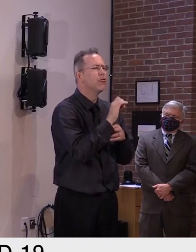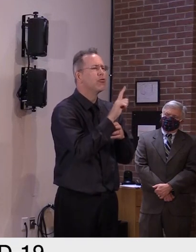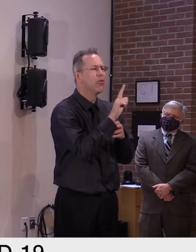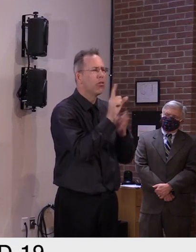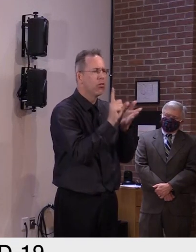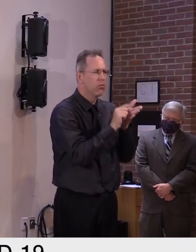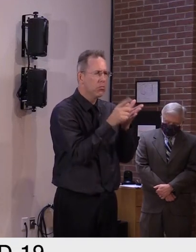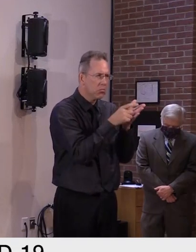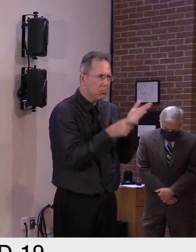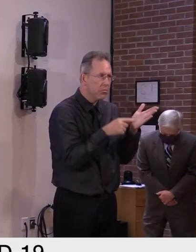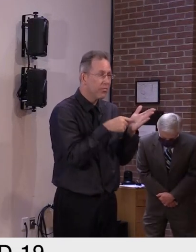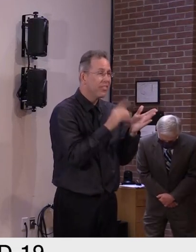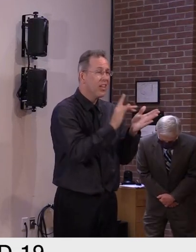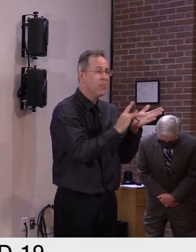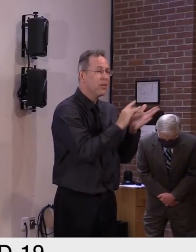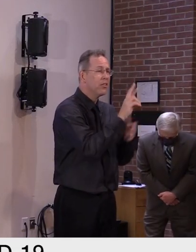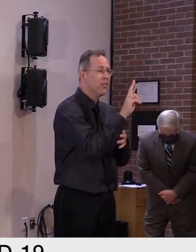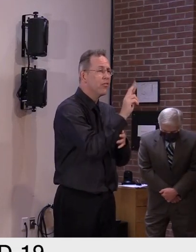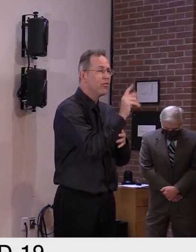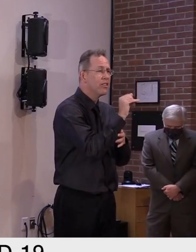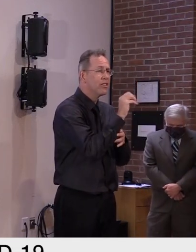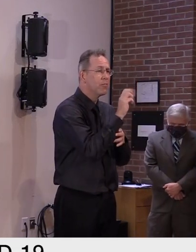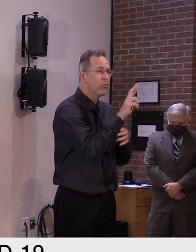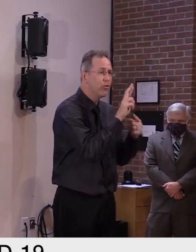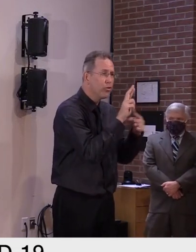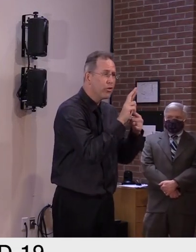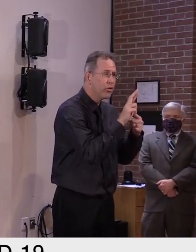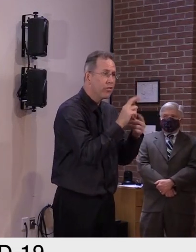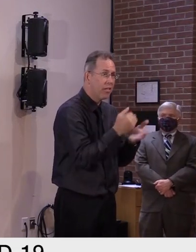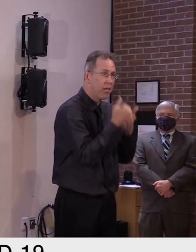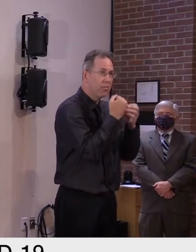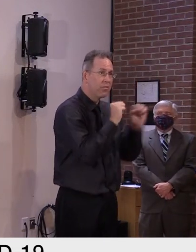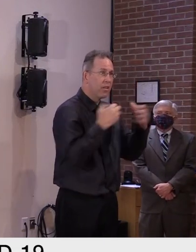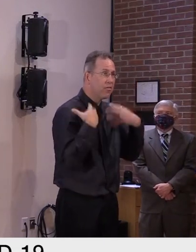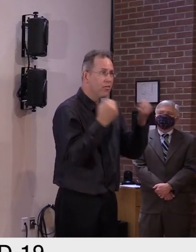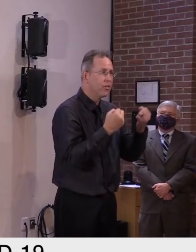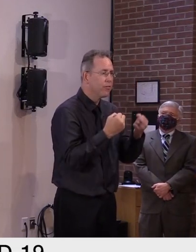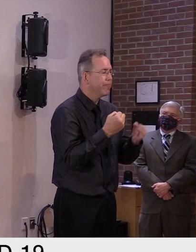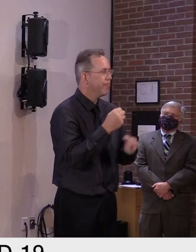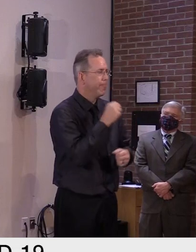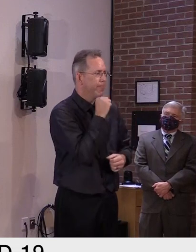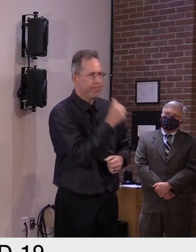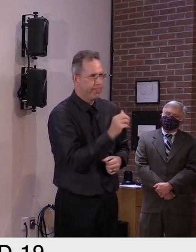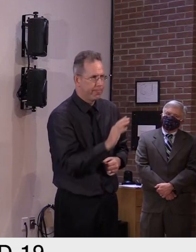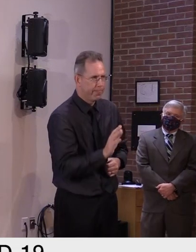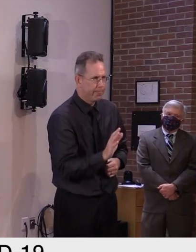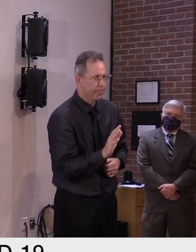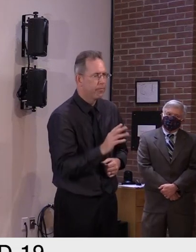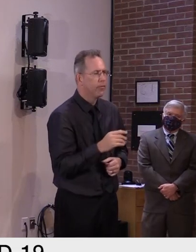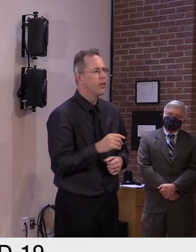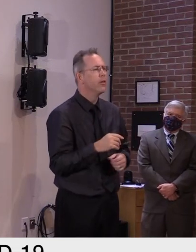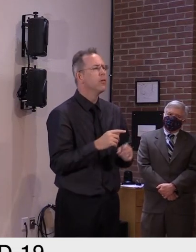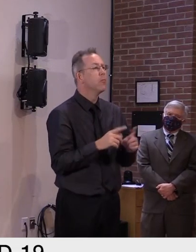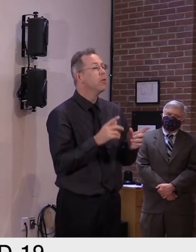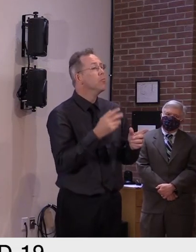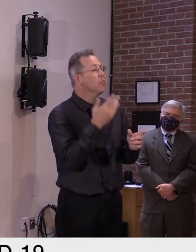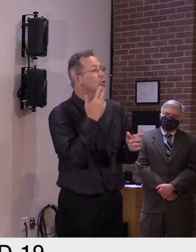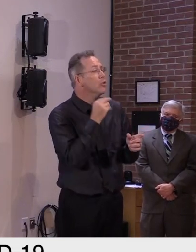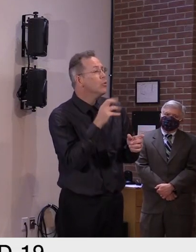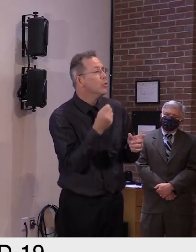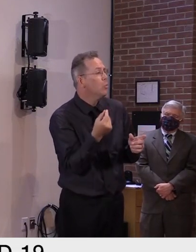failed. It certainly had a benefit in terms of symptoms and hospital stays, things of that